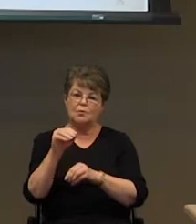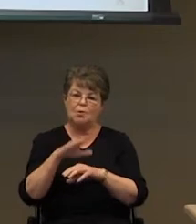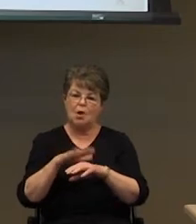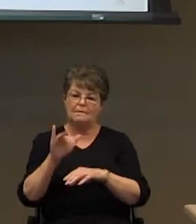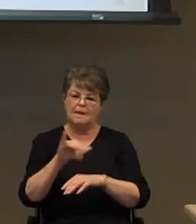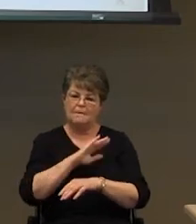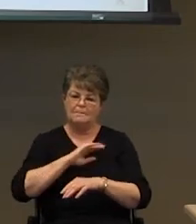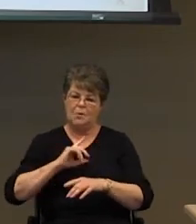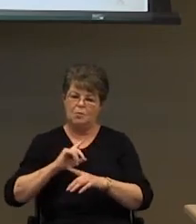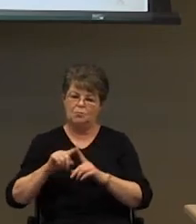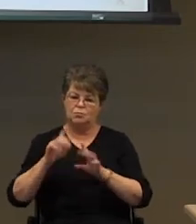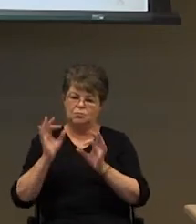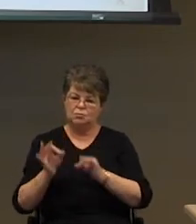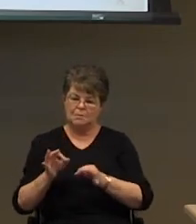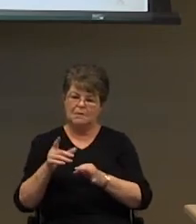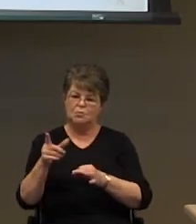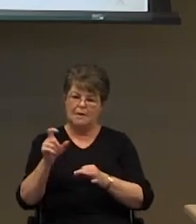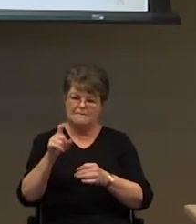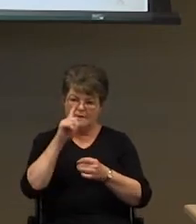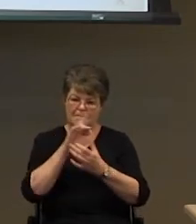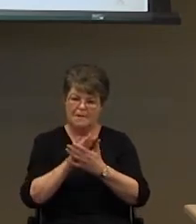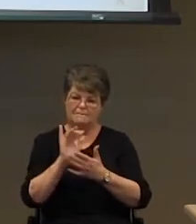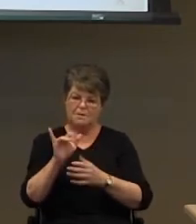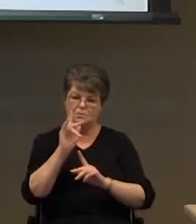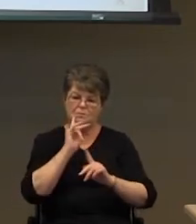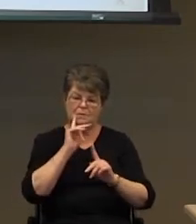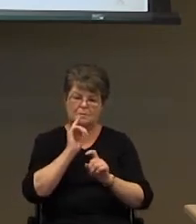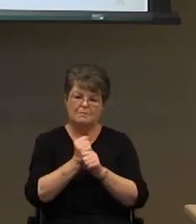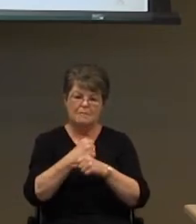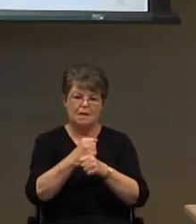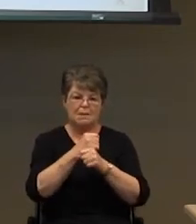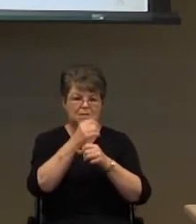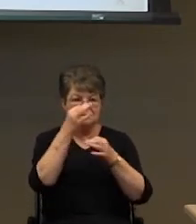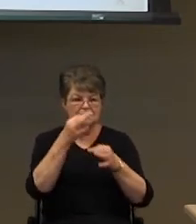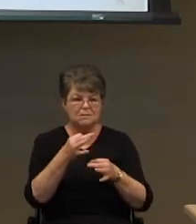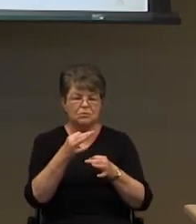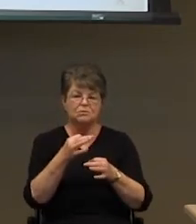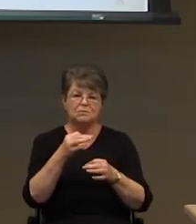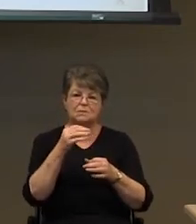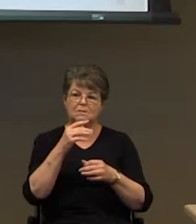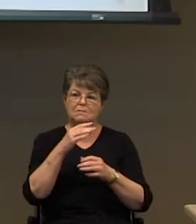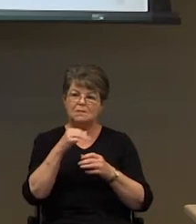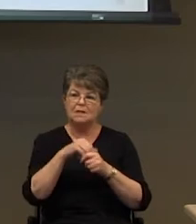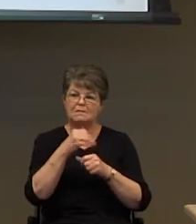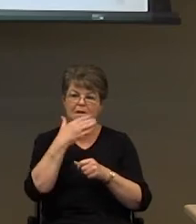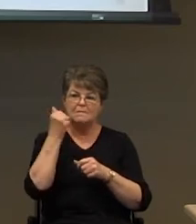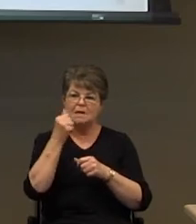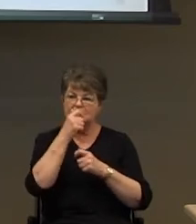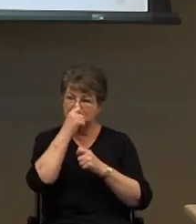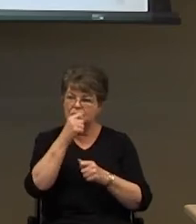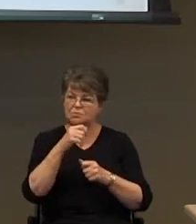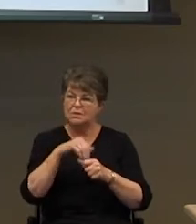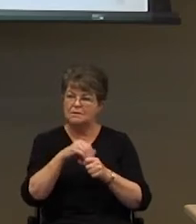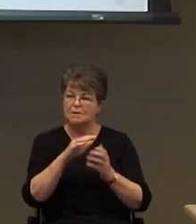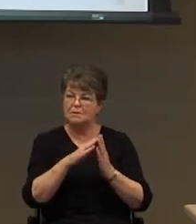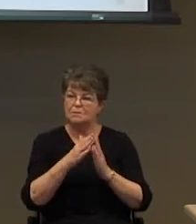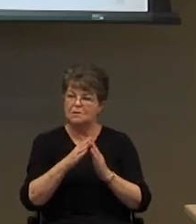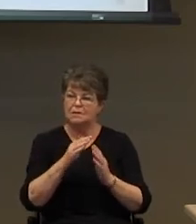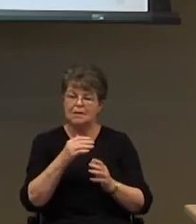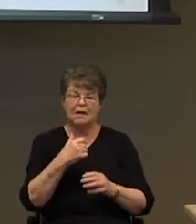make those determinations, and you have to believe that those folks are making the decisions in the best interest of the community. Well,